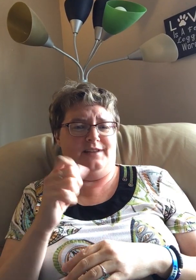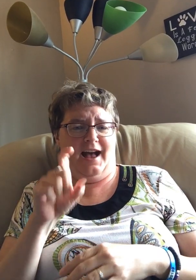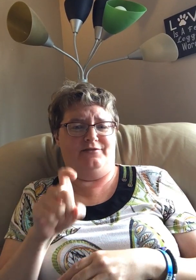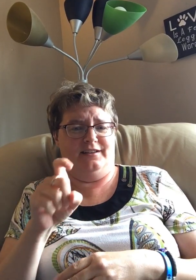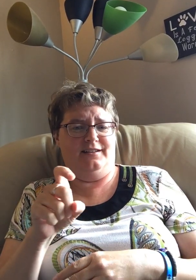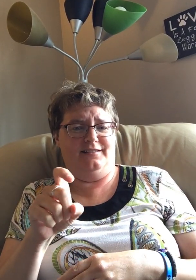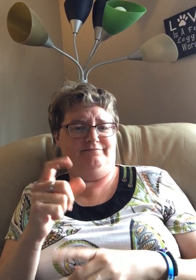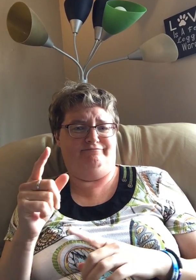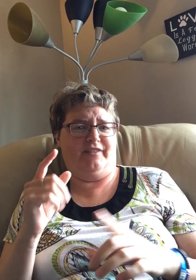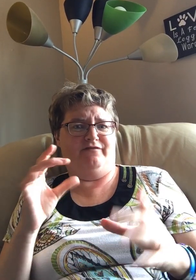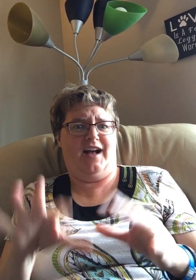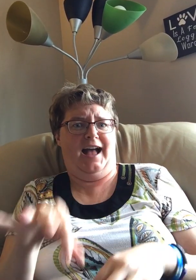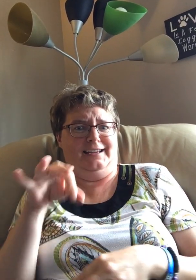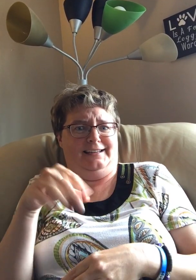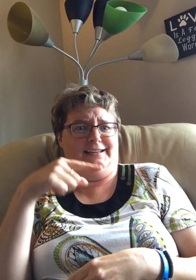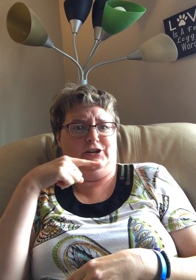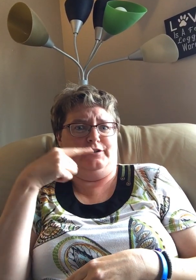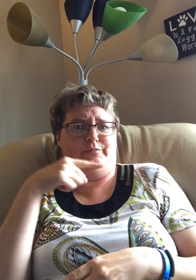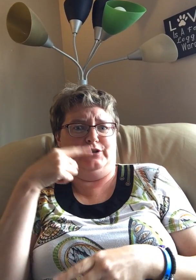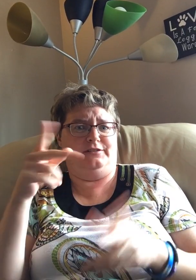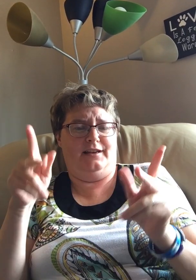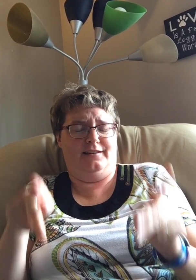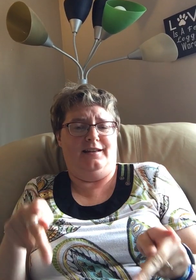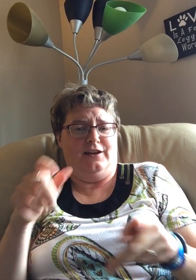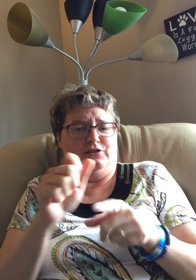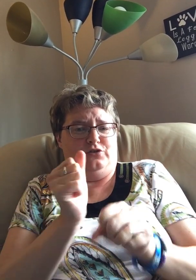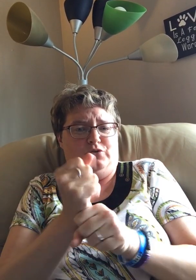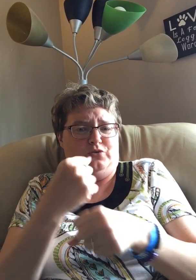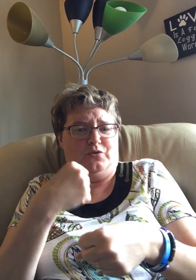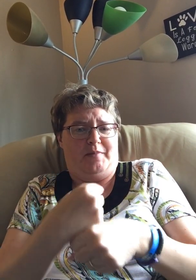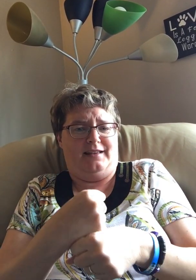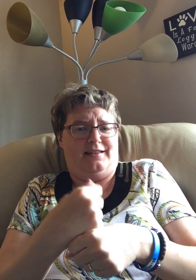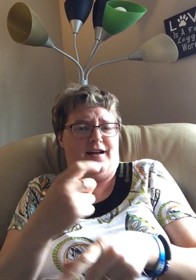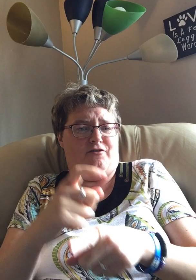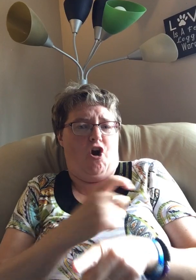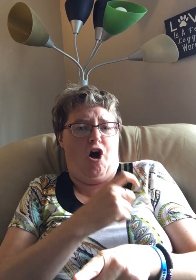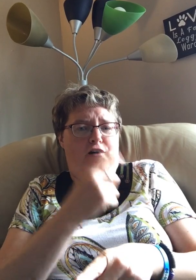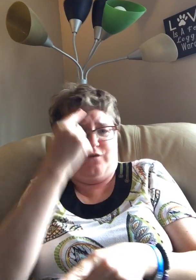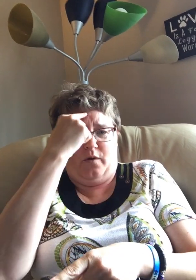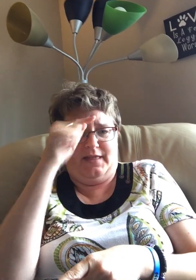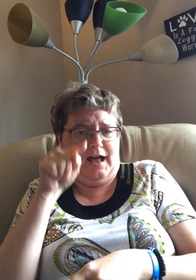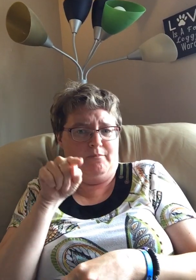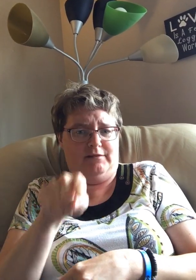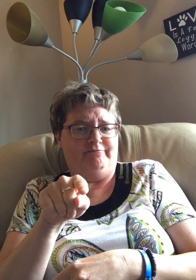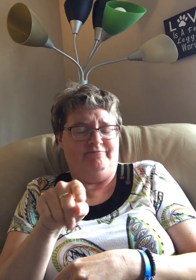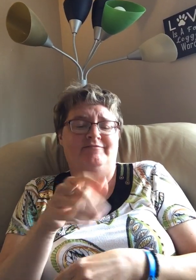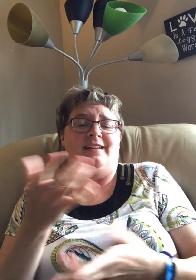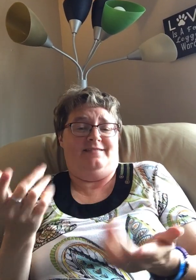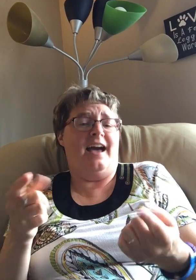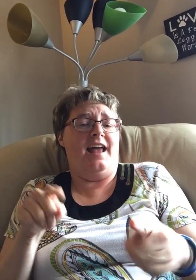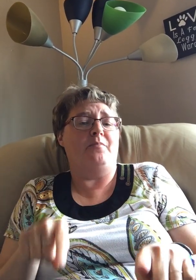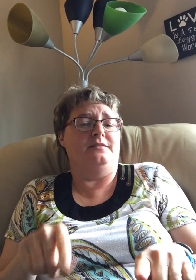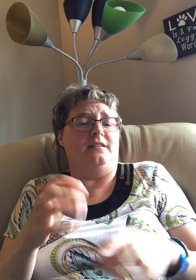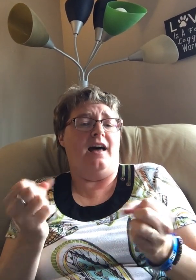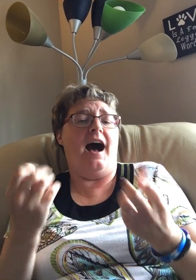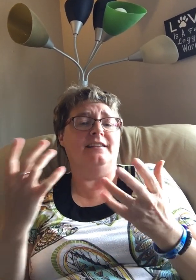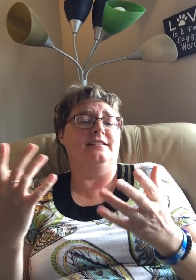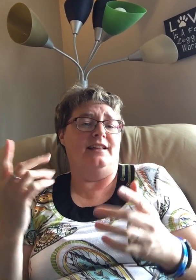have to find a hearing person to make the call for them. That happens a lot. They